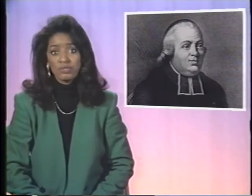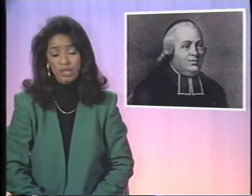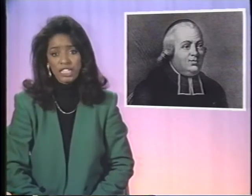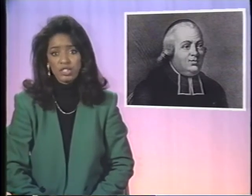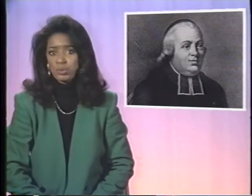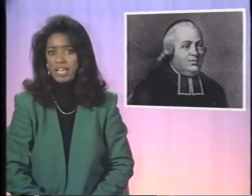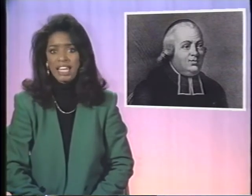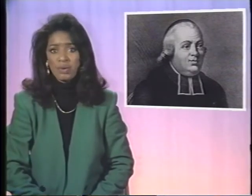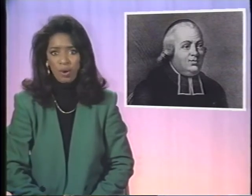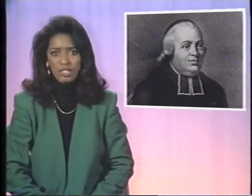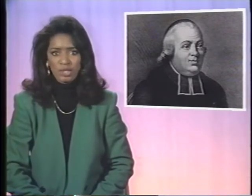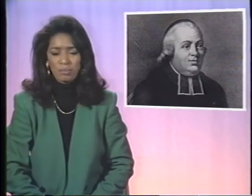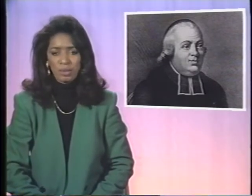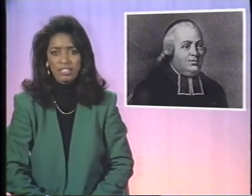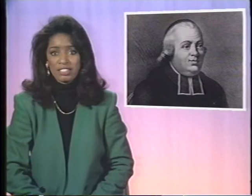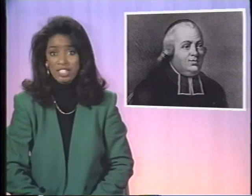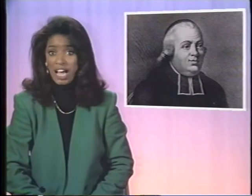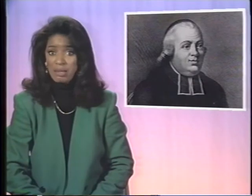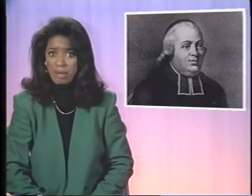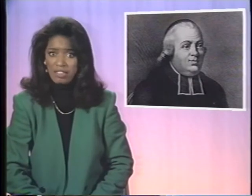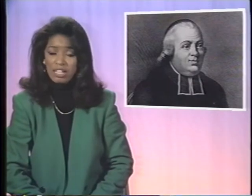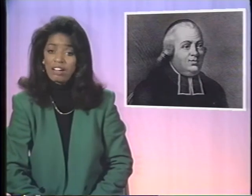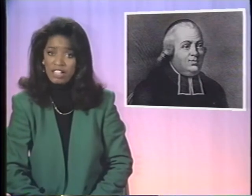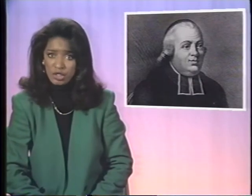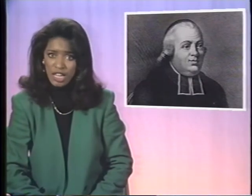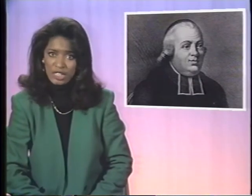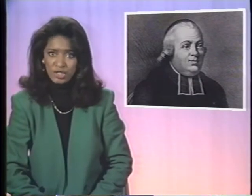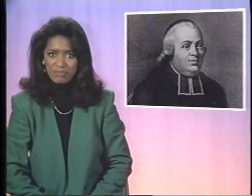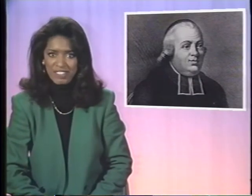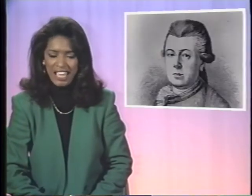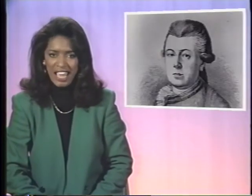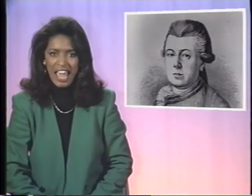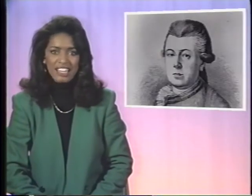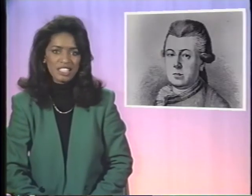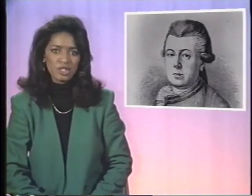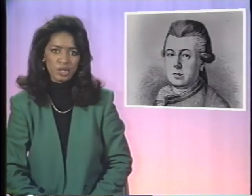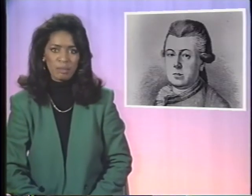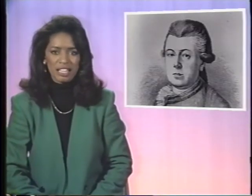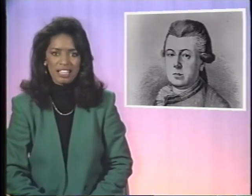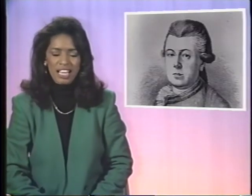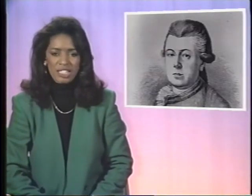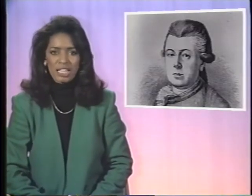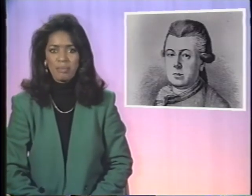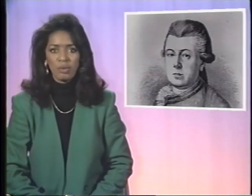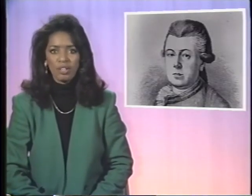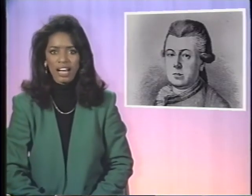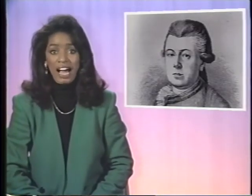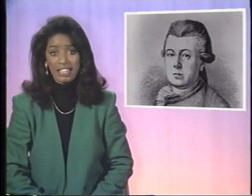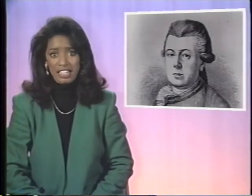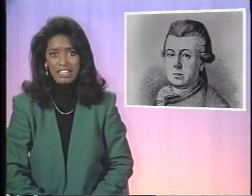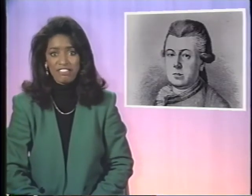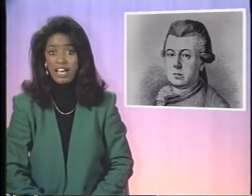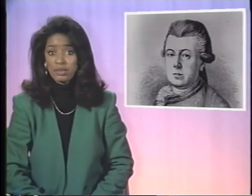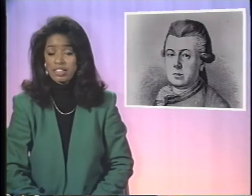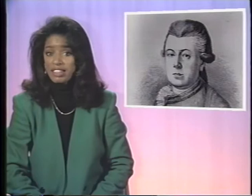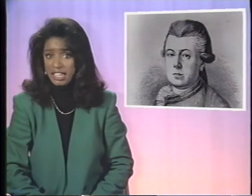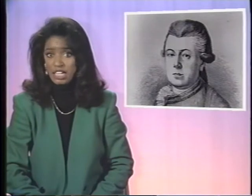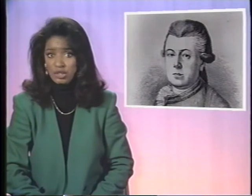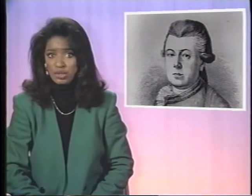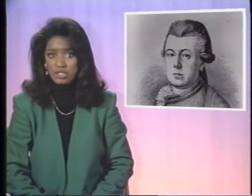free to anyone supporting the sign method of education. And in Germany, Samuel Heinicke founded that country's